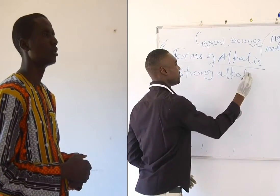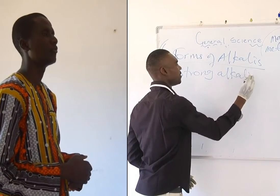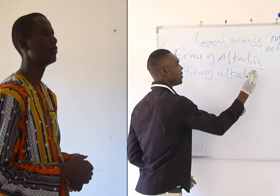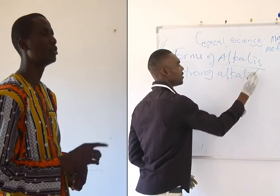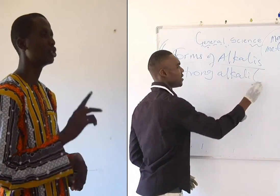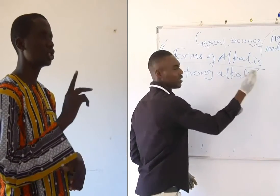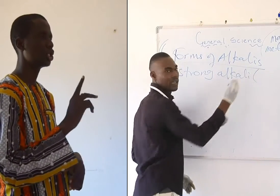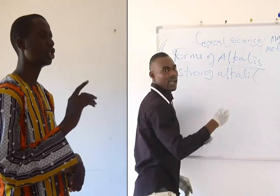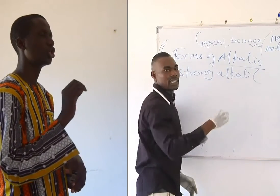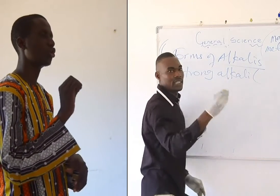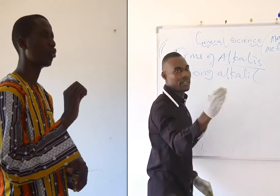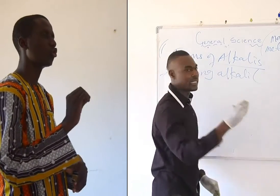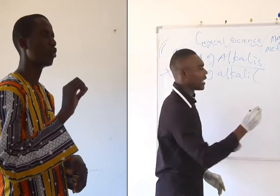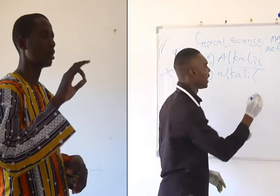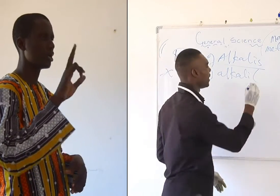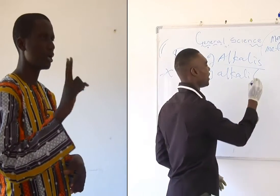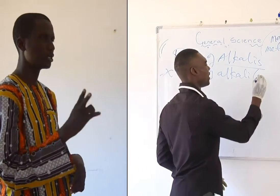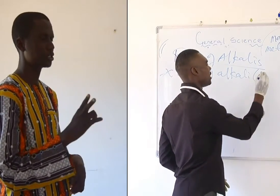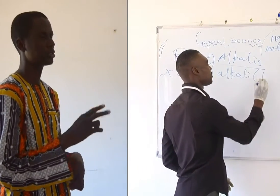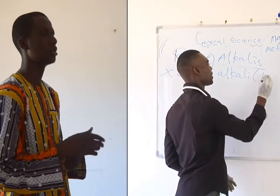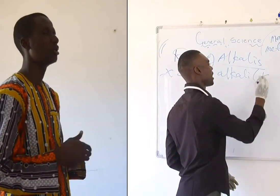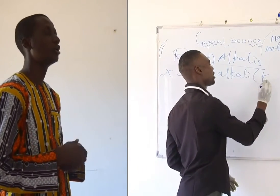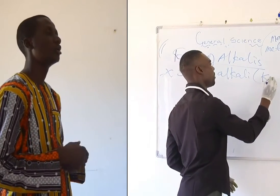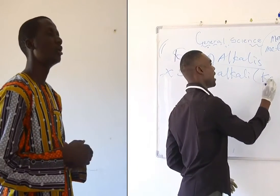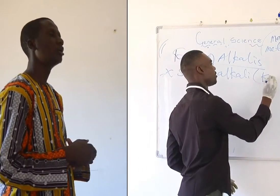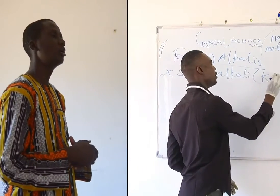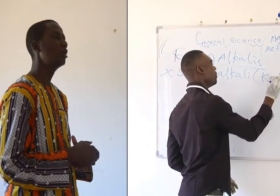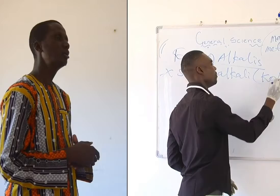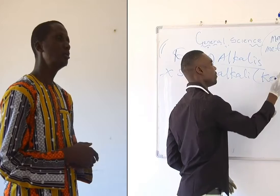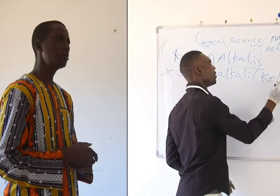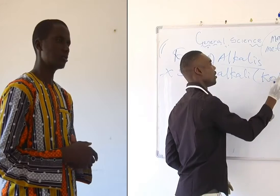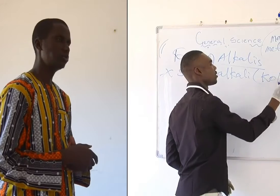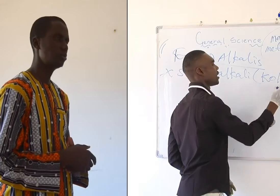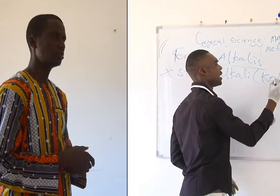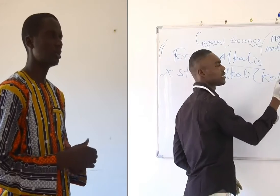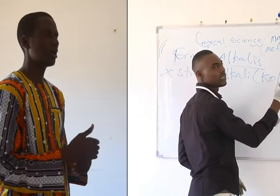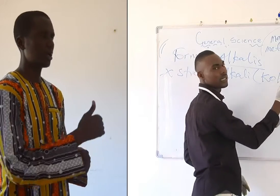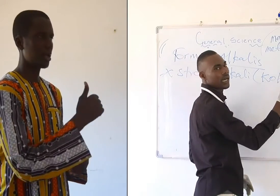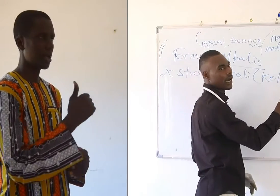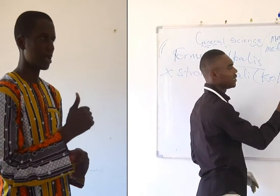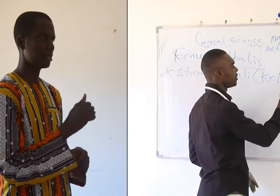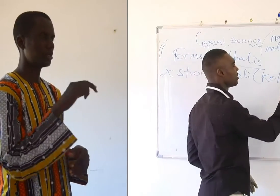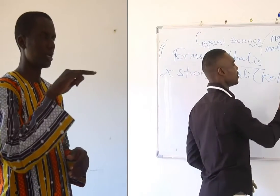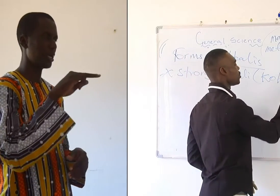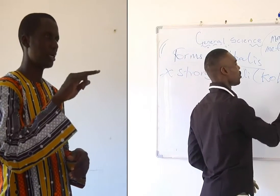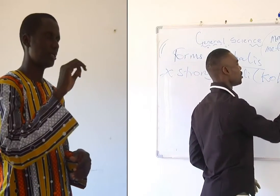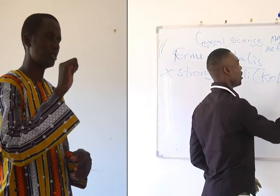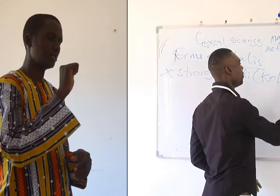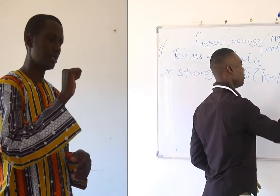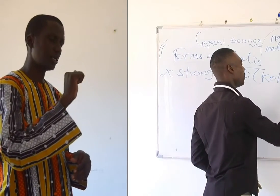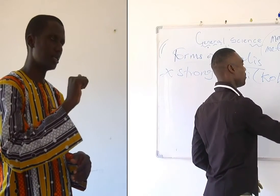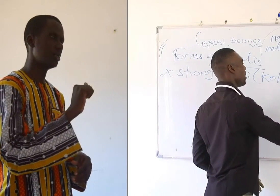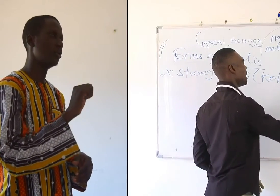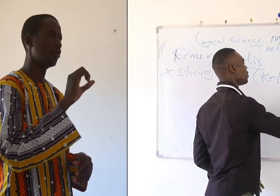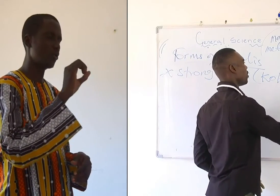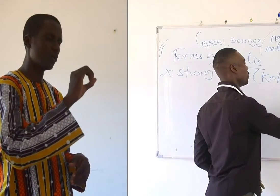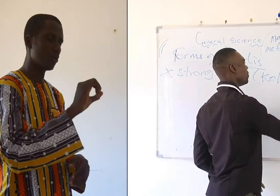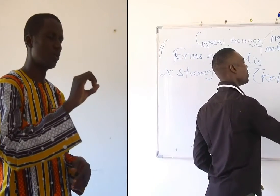alkali, as given there, is potassium hydroxide and sodium